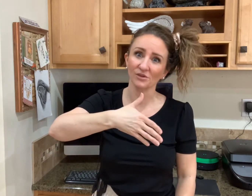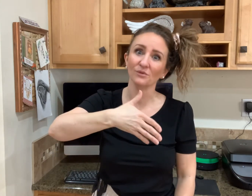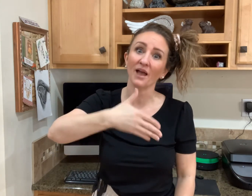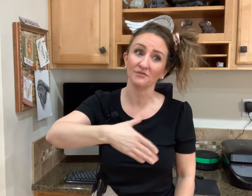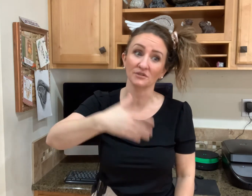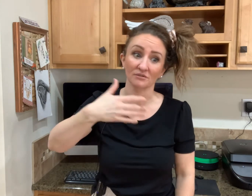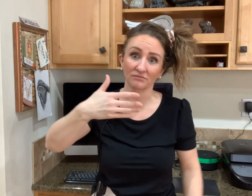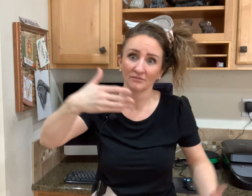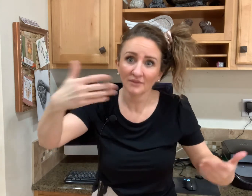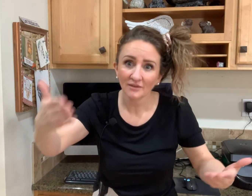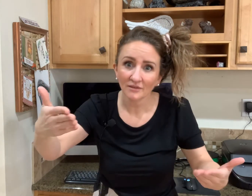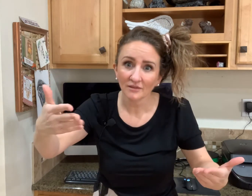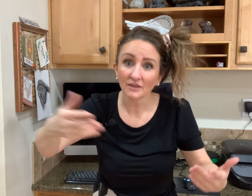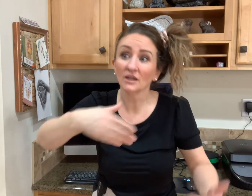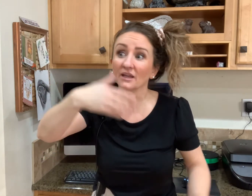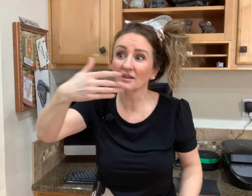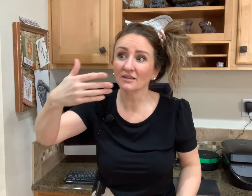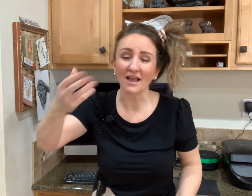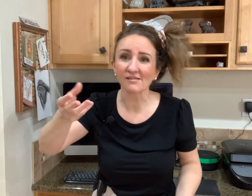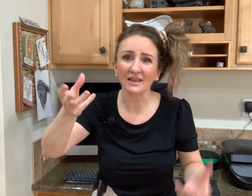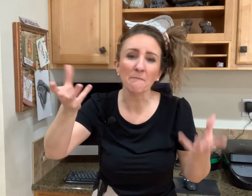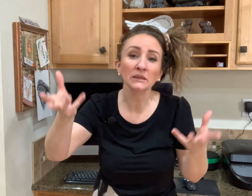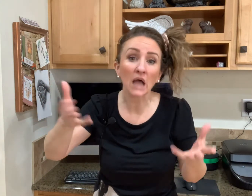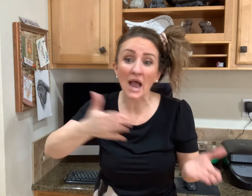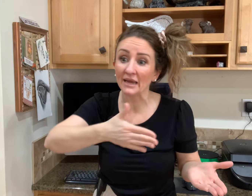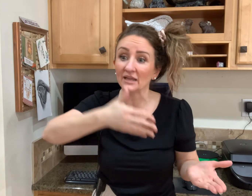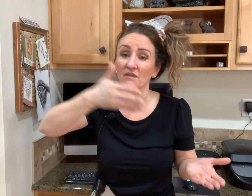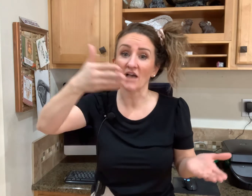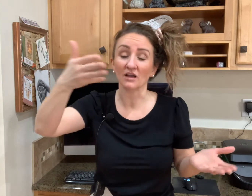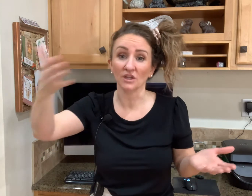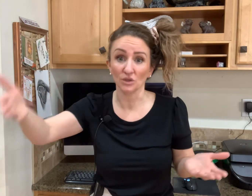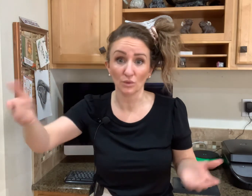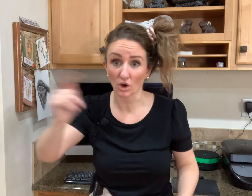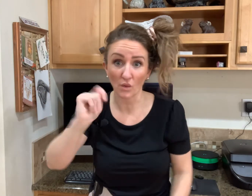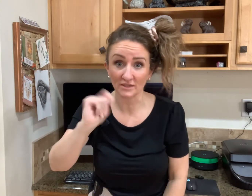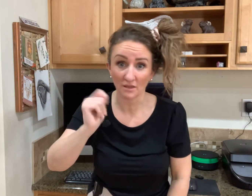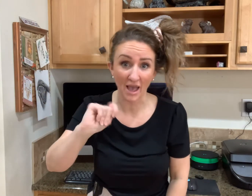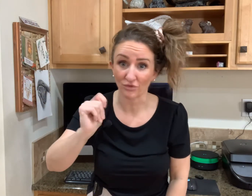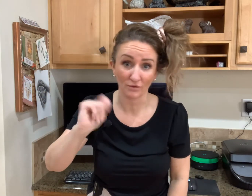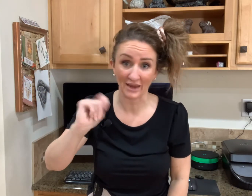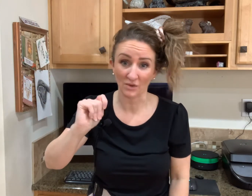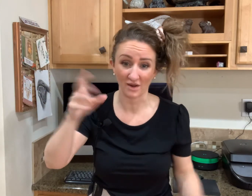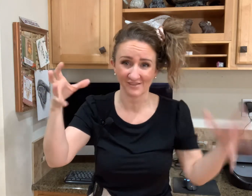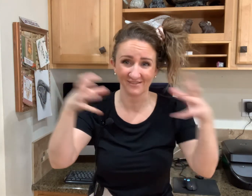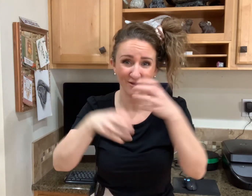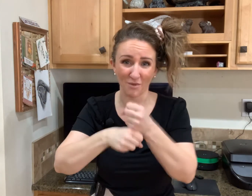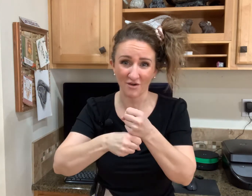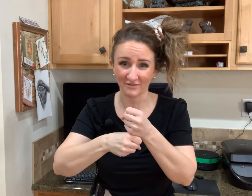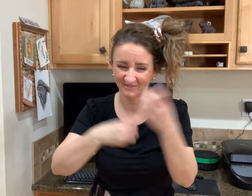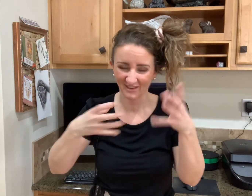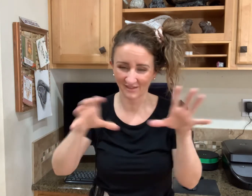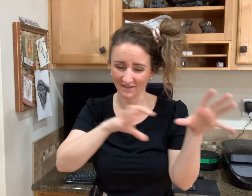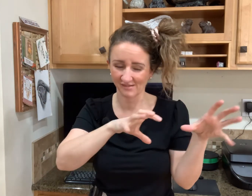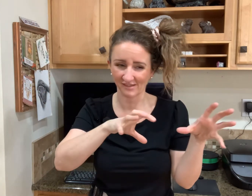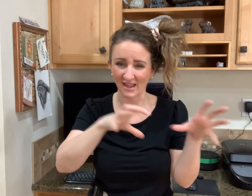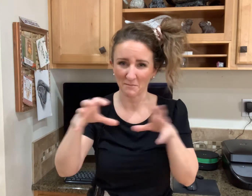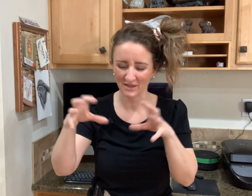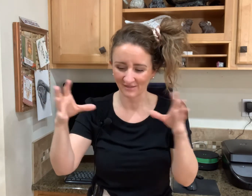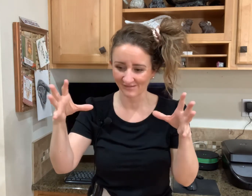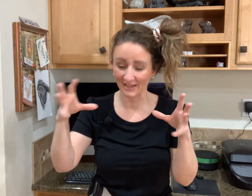have to, that's implied in the fact that you are going to the bathroom anyways. It's all part of it's the same, it's